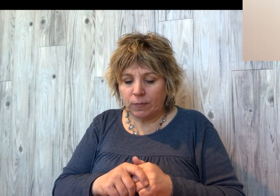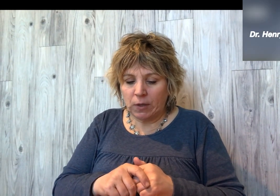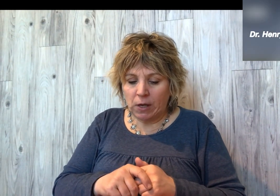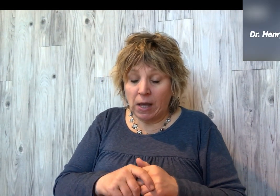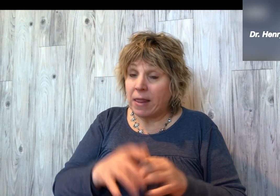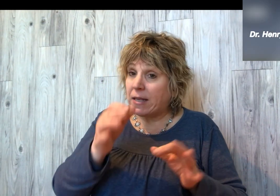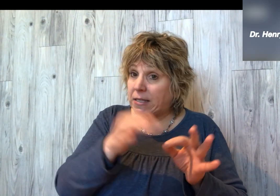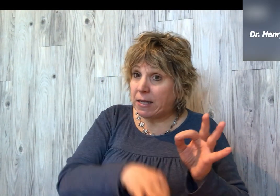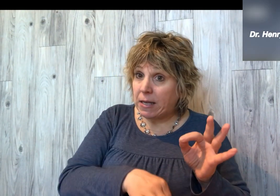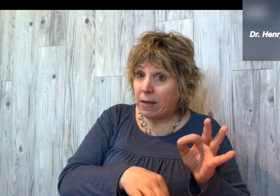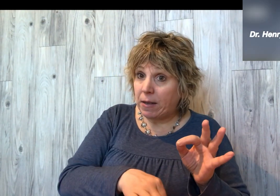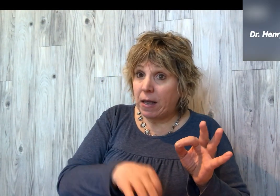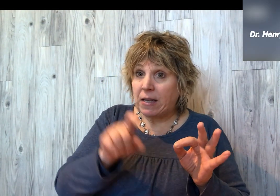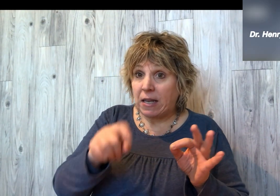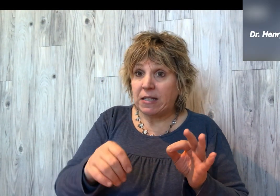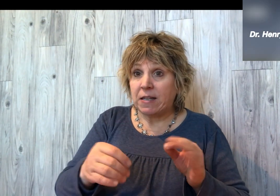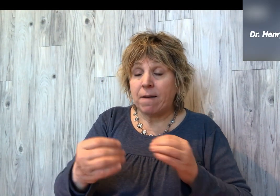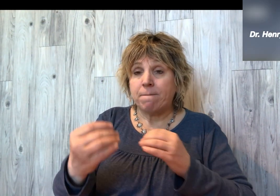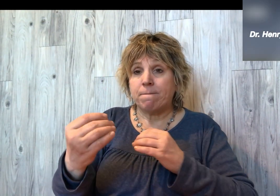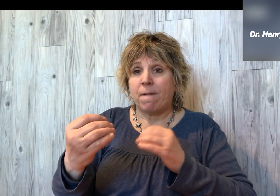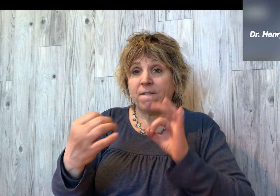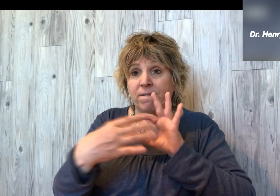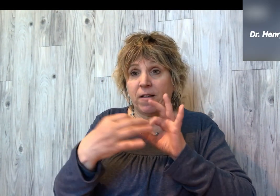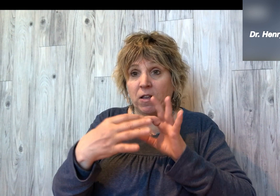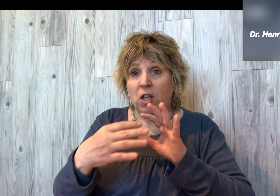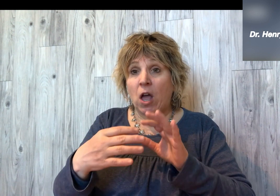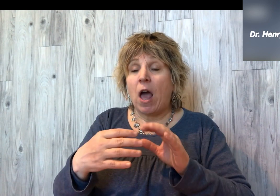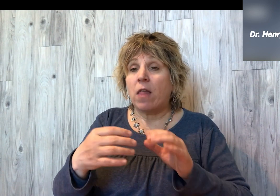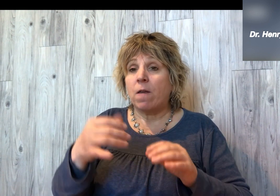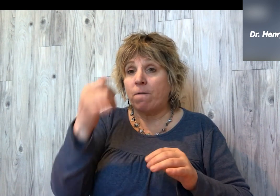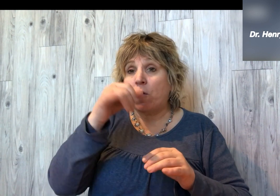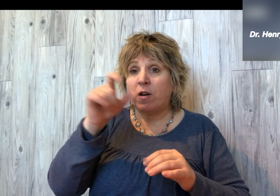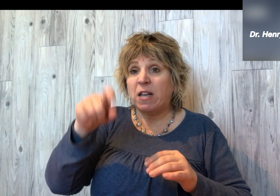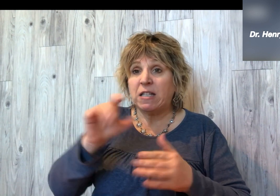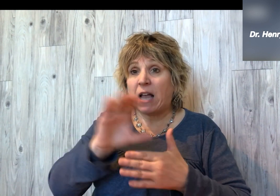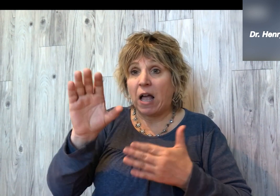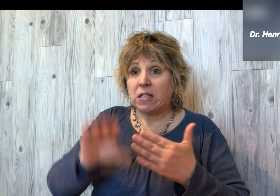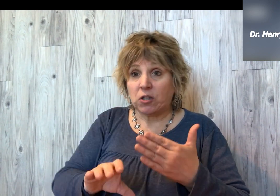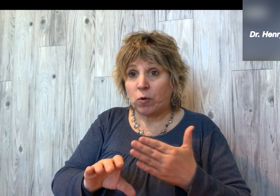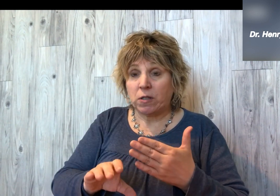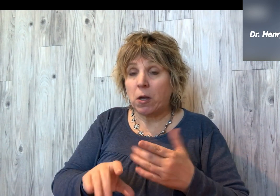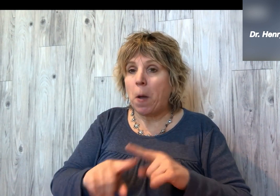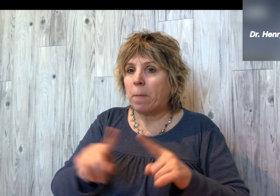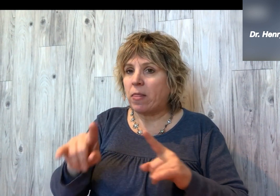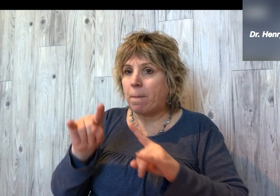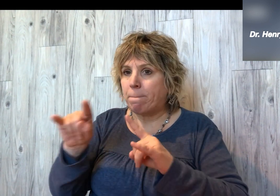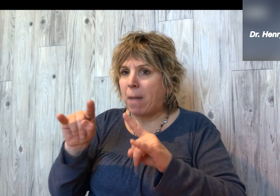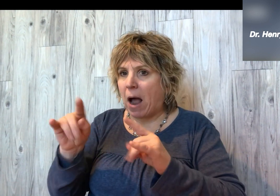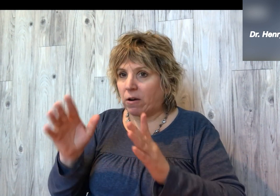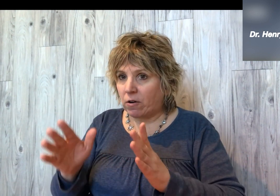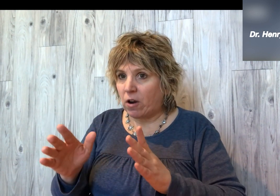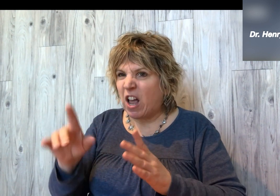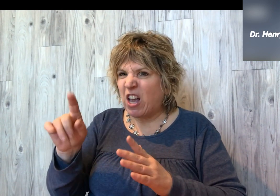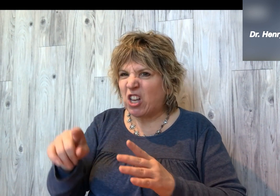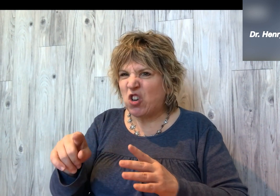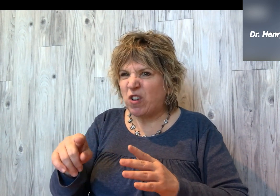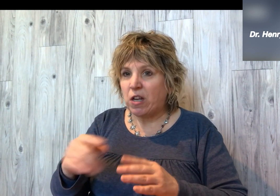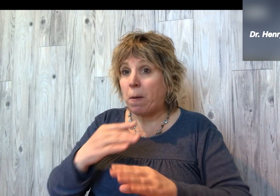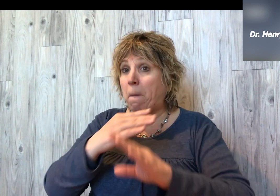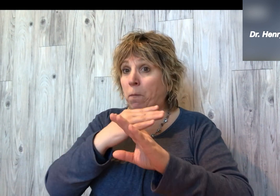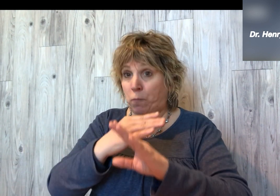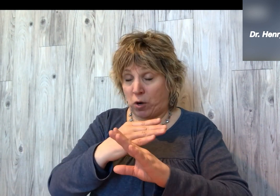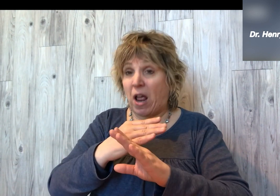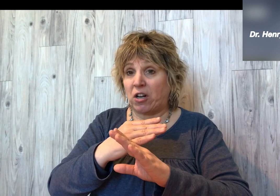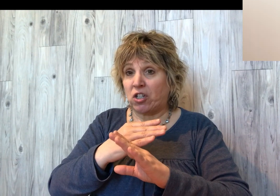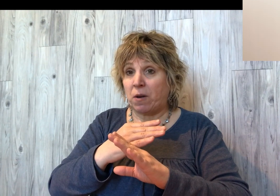says, while the simple needs input and the fool needs consequences, with the mocker, you have to go into